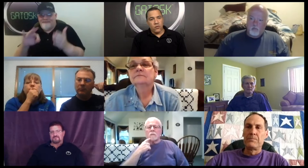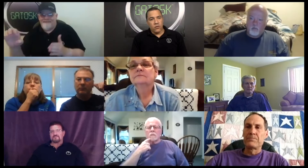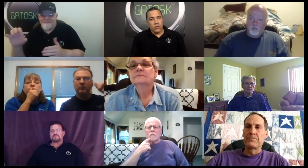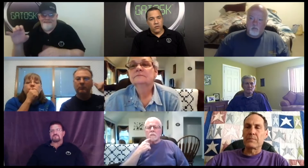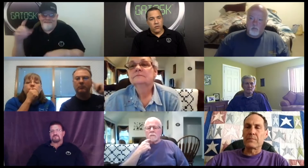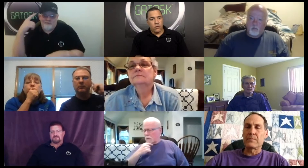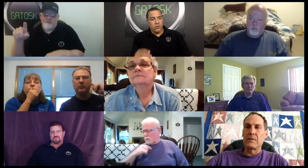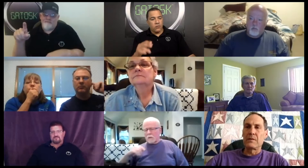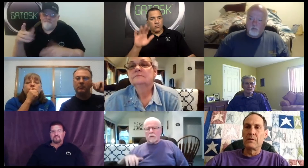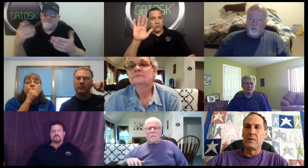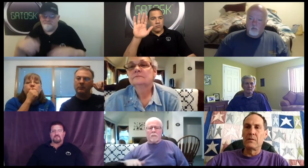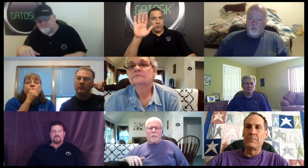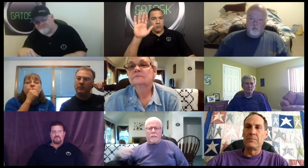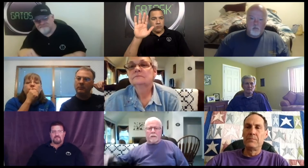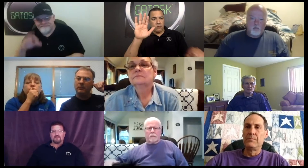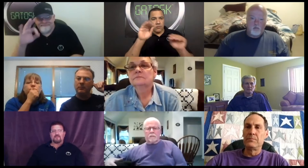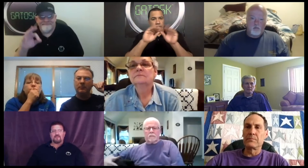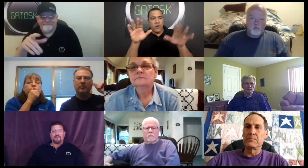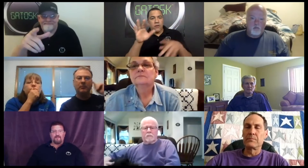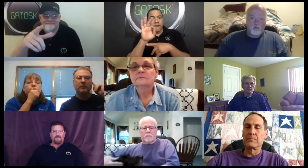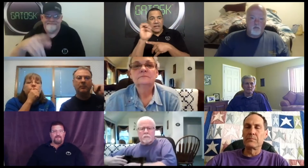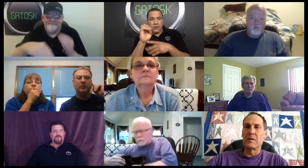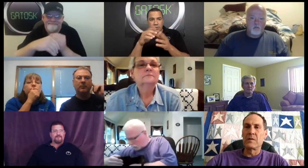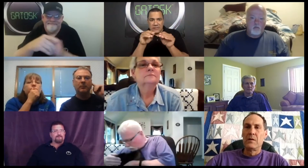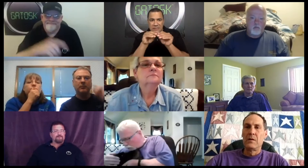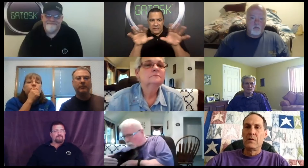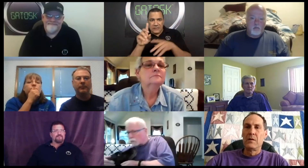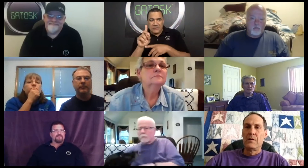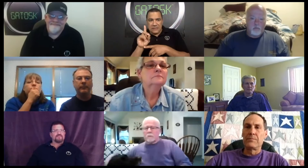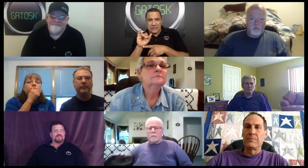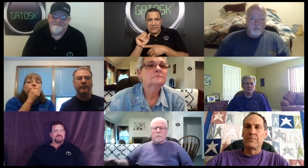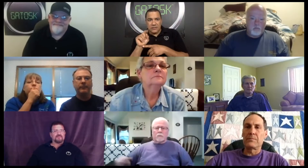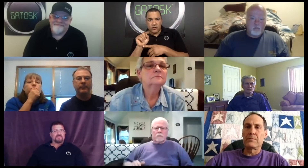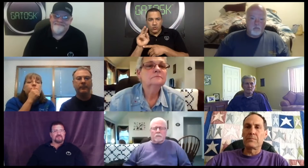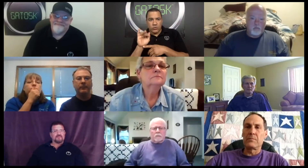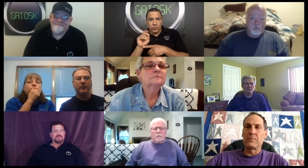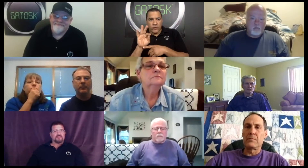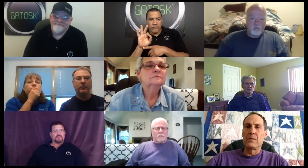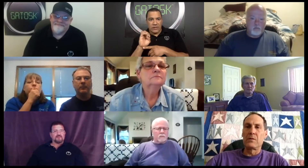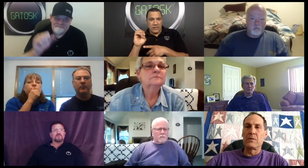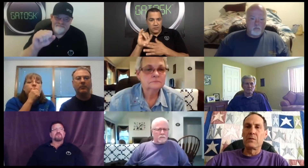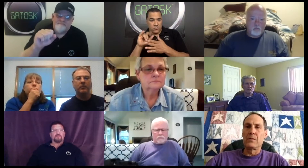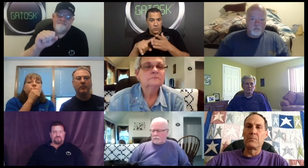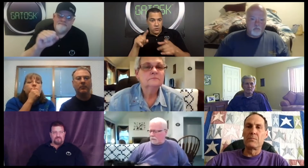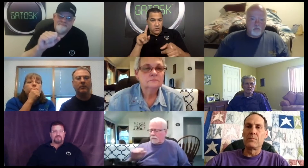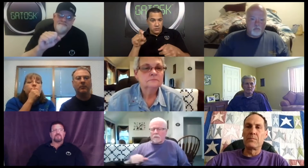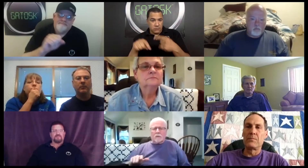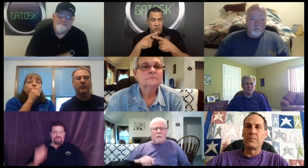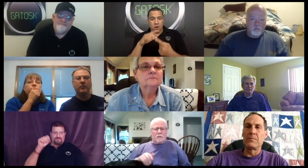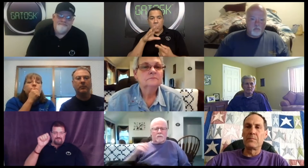and that's what the fee covers. To be clear, what is the fee? It's a distributor fee. Is that what you're